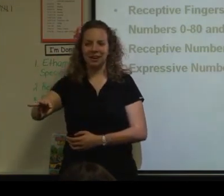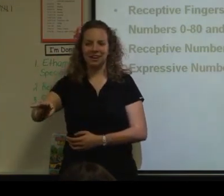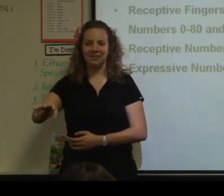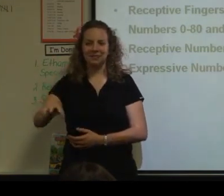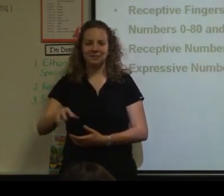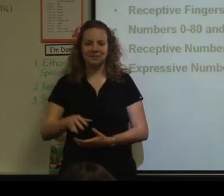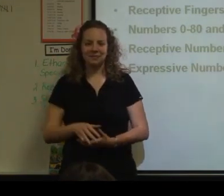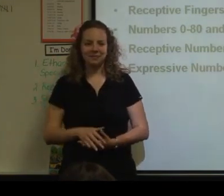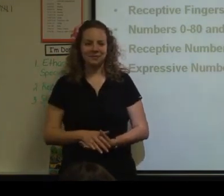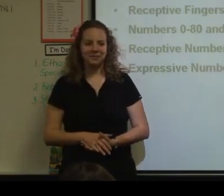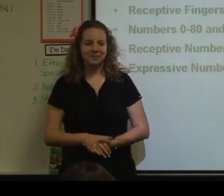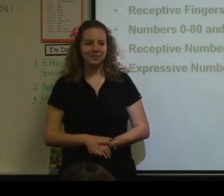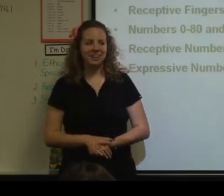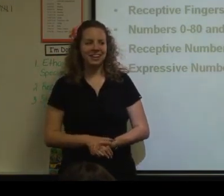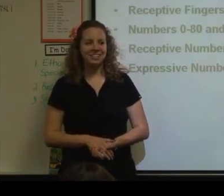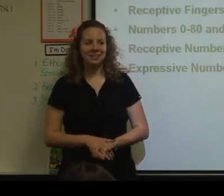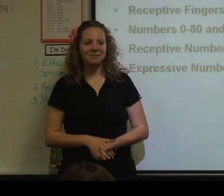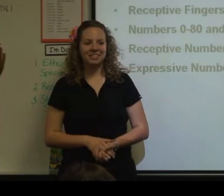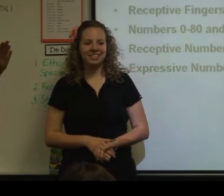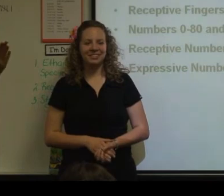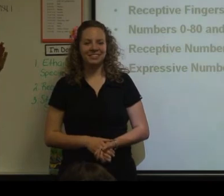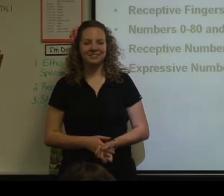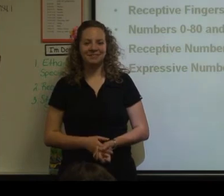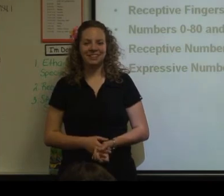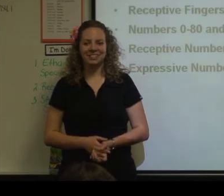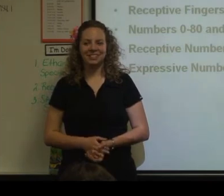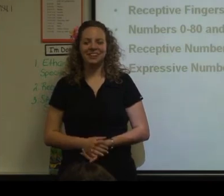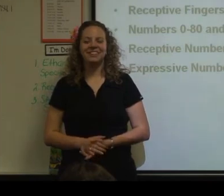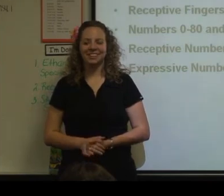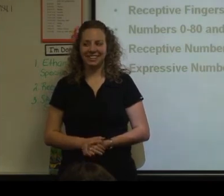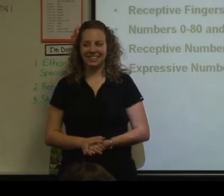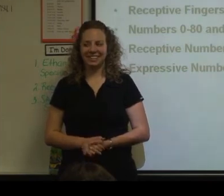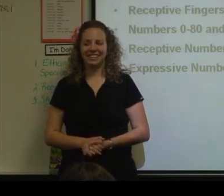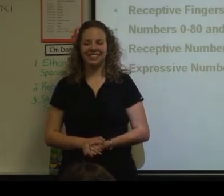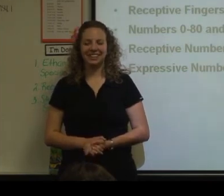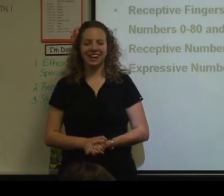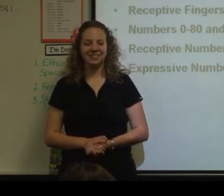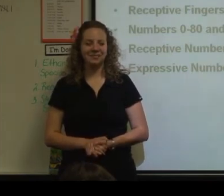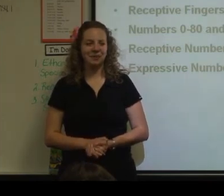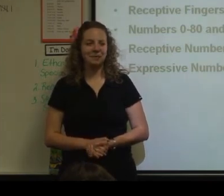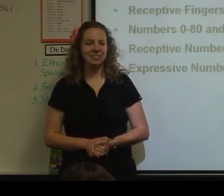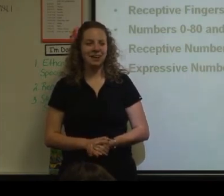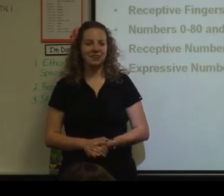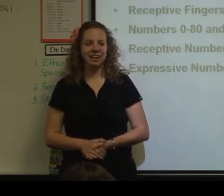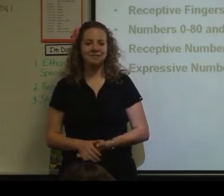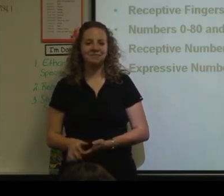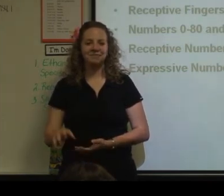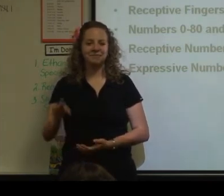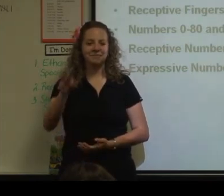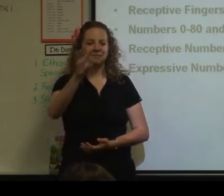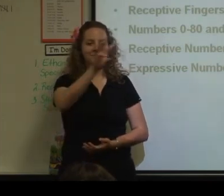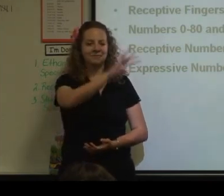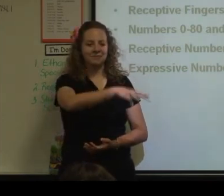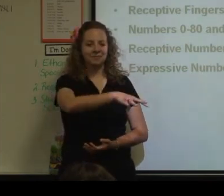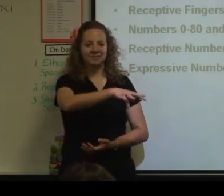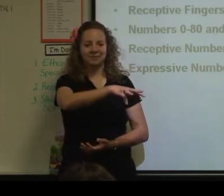Think about it. Yeah. What hand shape was I using? Make sure you know. Good. Okay. One more time. Ready?